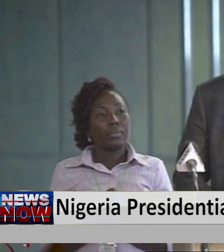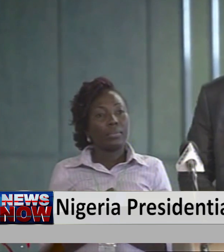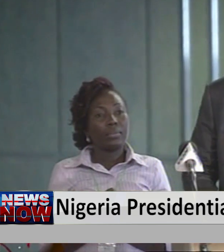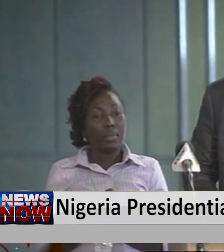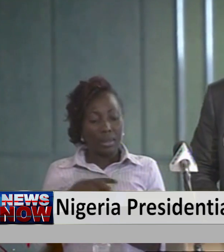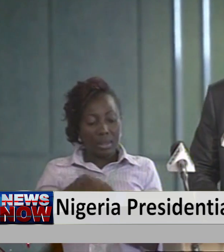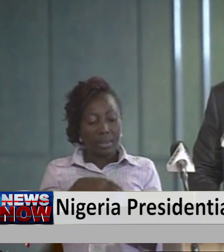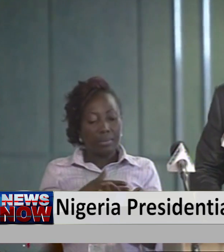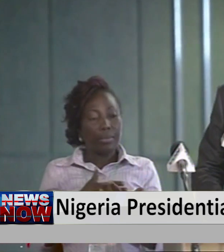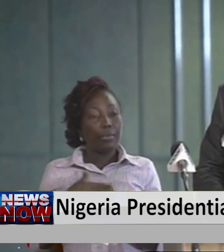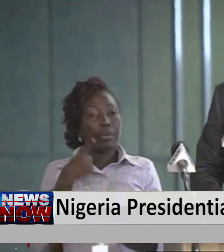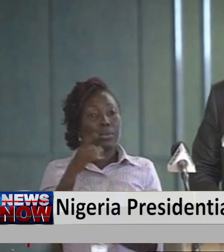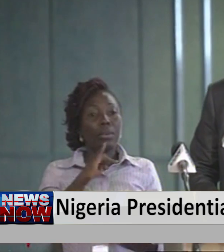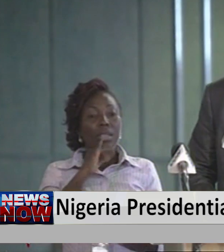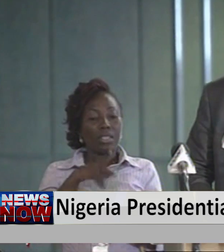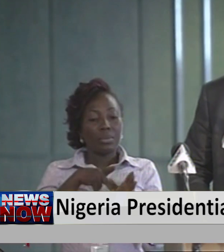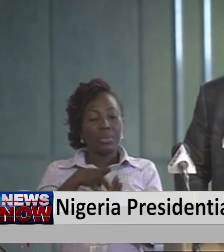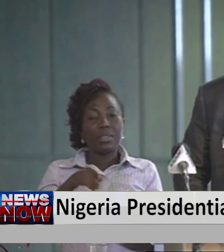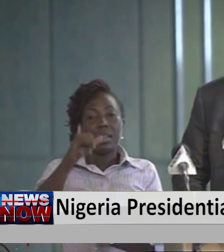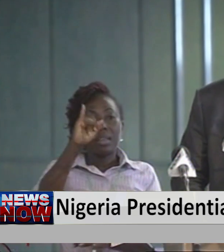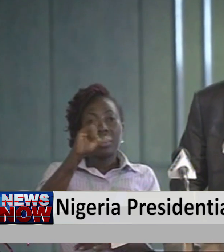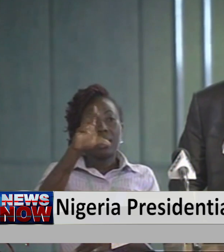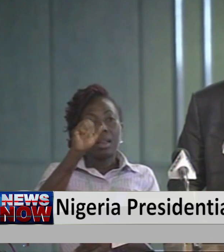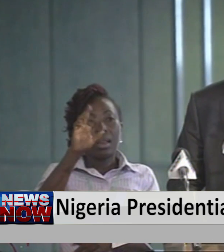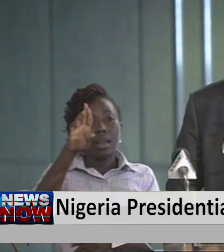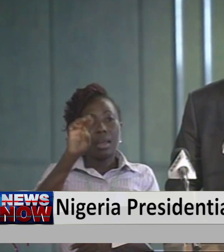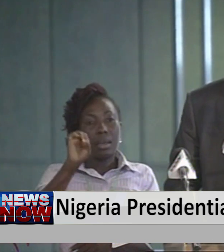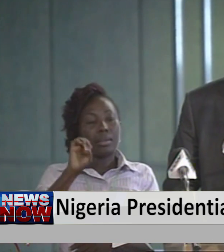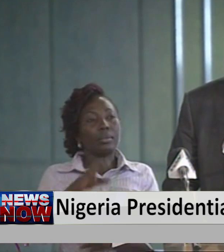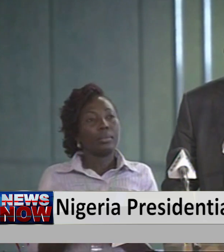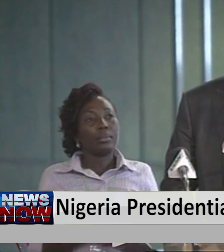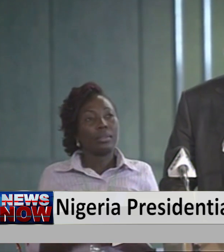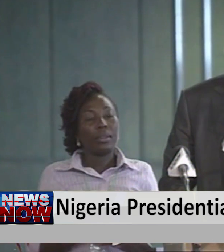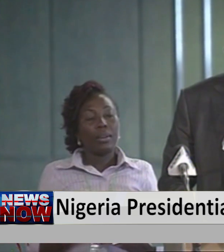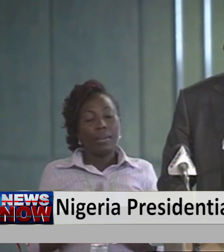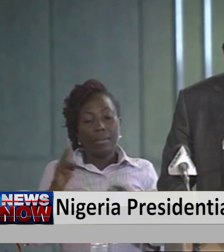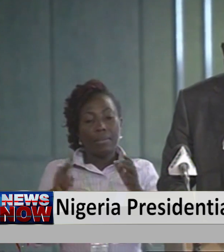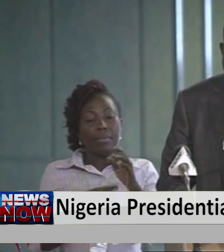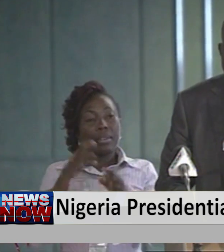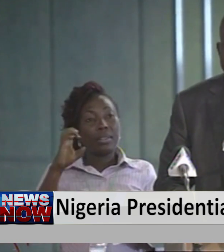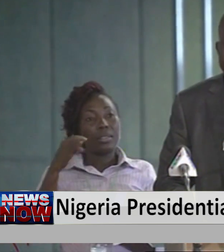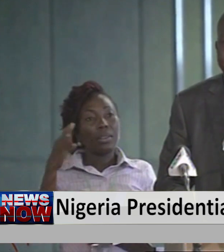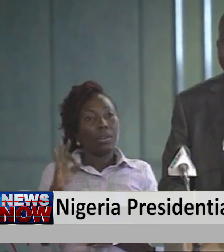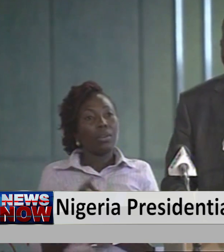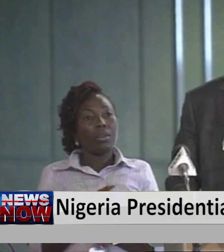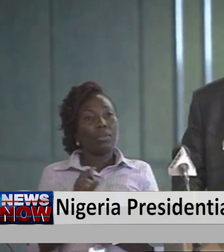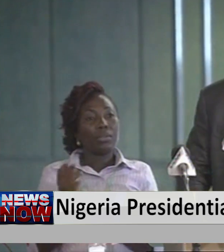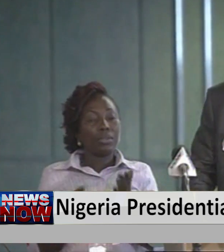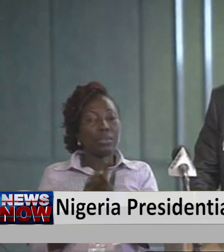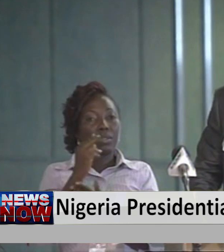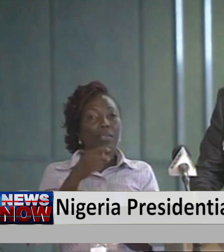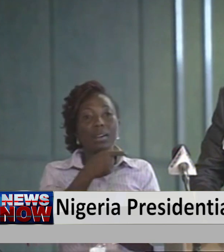Standing before you is Professor Hilary Odo Edoga, the Vice Chancellor of Michael Okpara University of